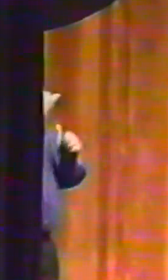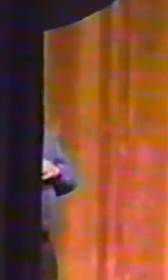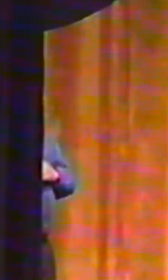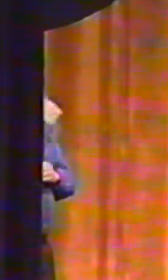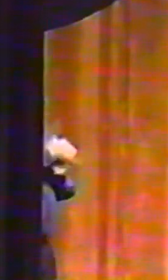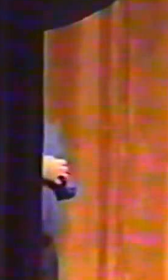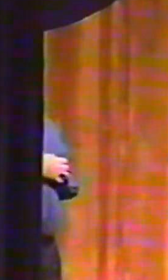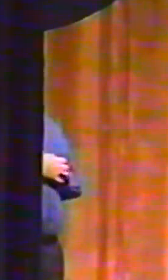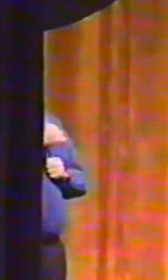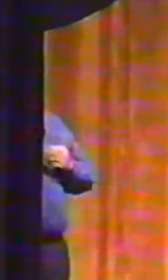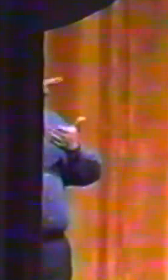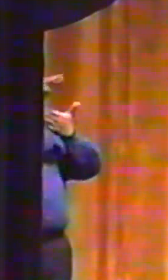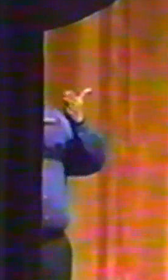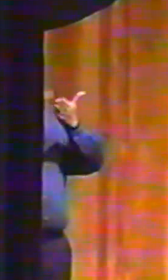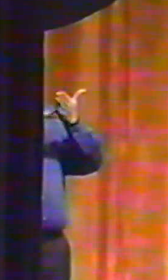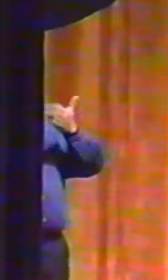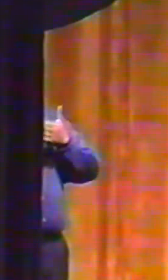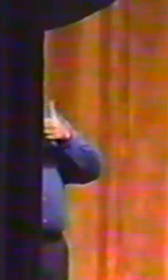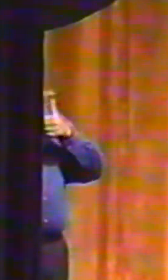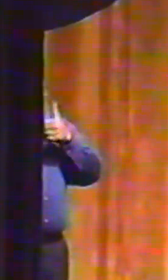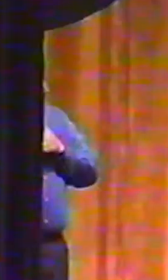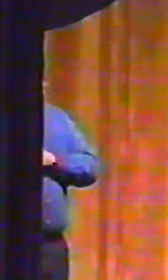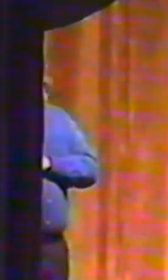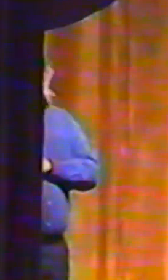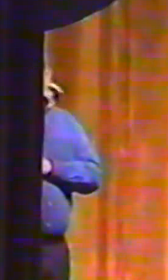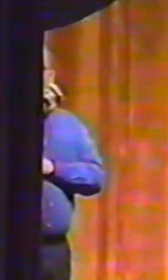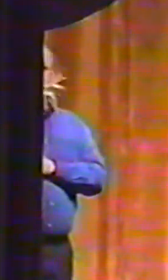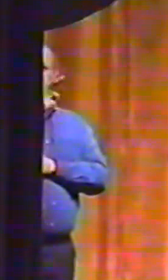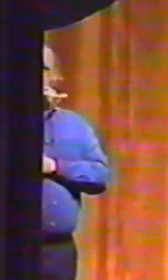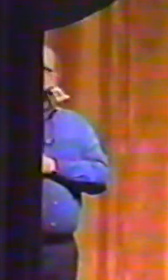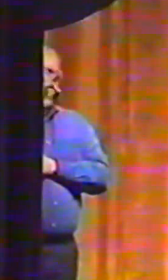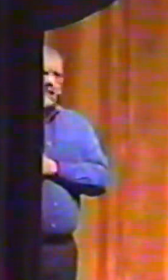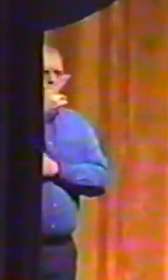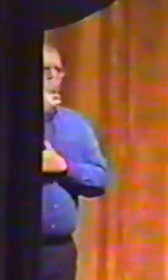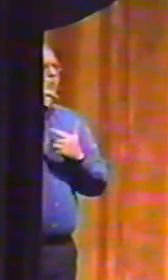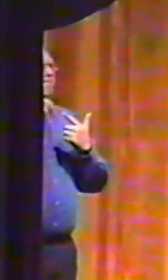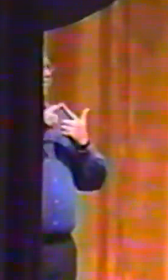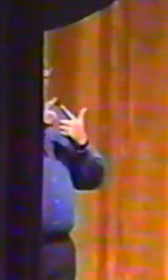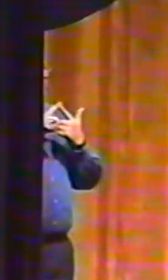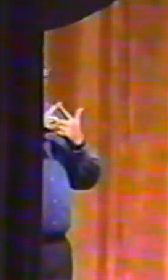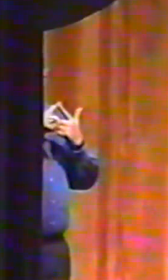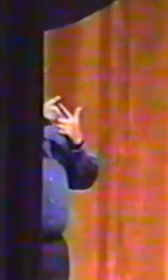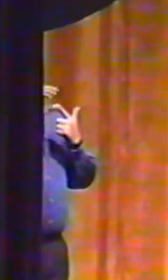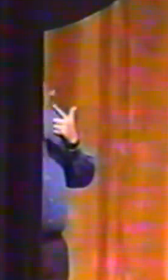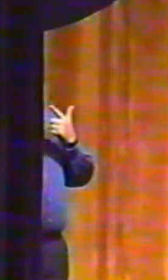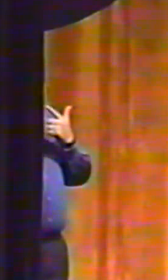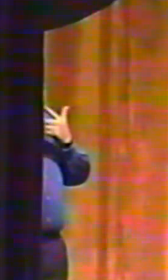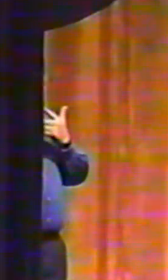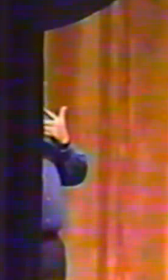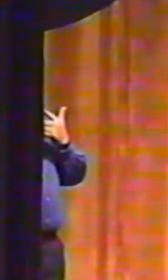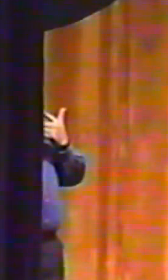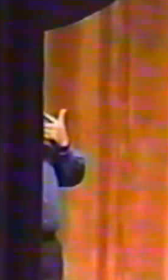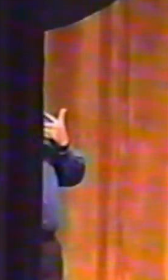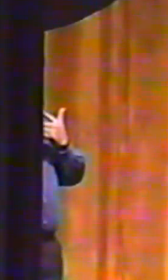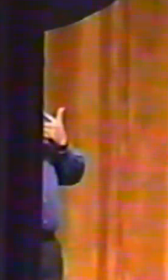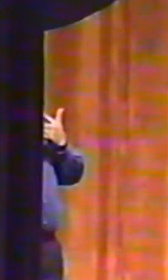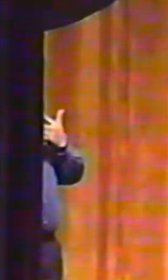time, people like David McCulloch, and the historians of our time too, David McCulloch, Seymour Hersh, and Robert